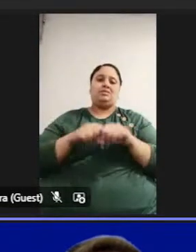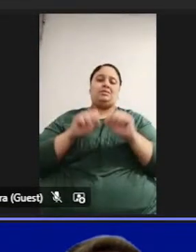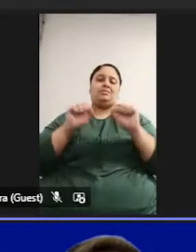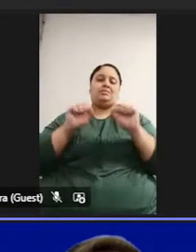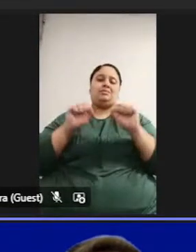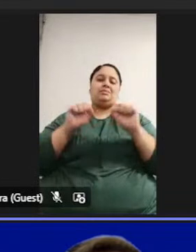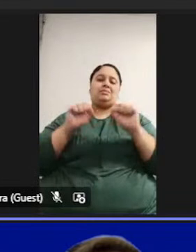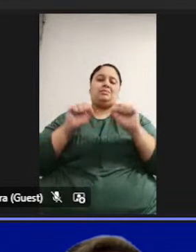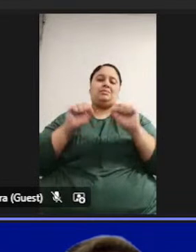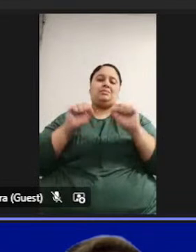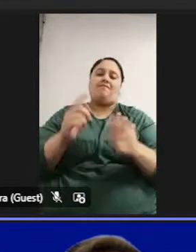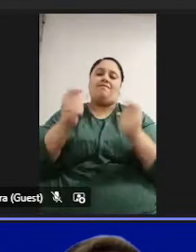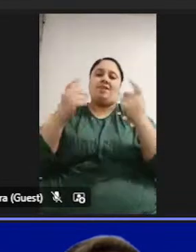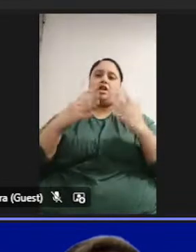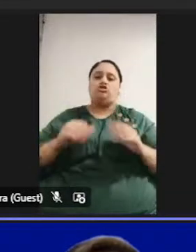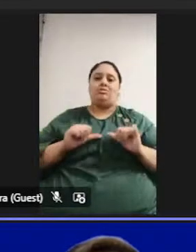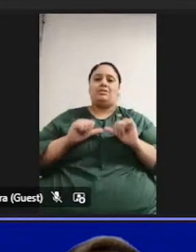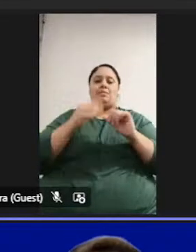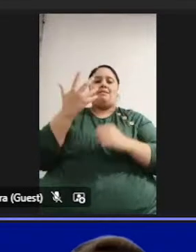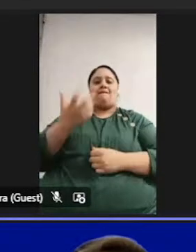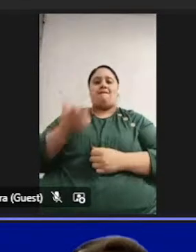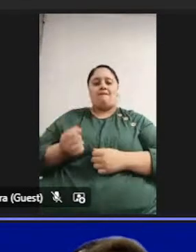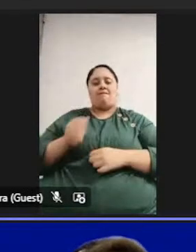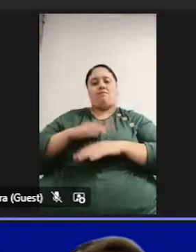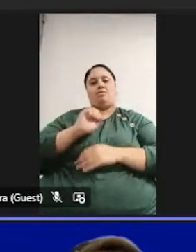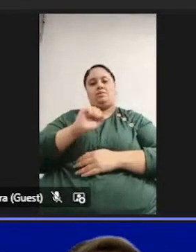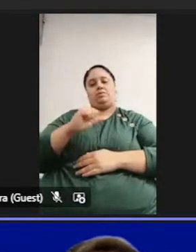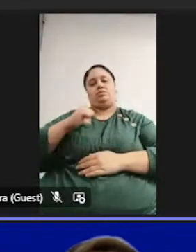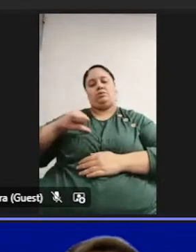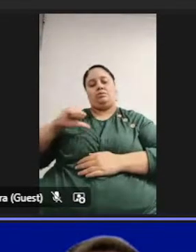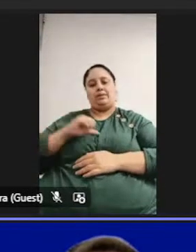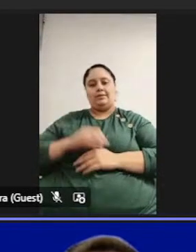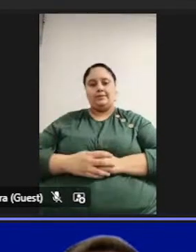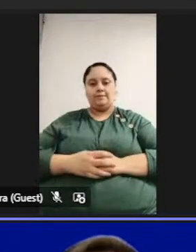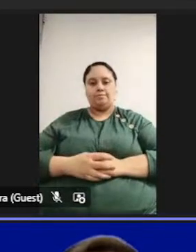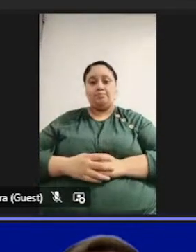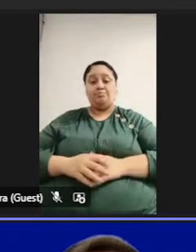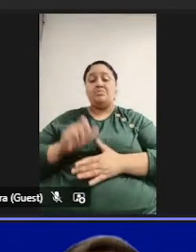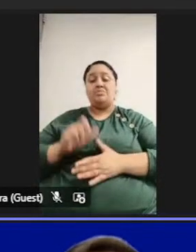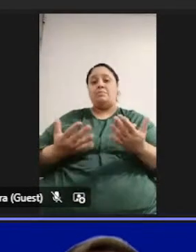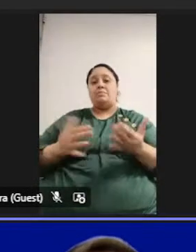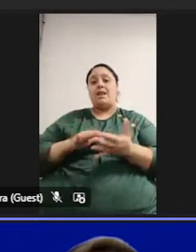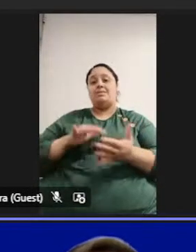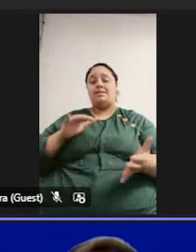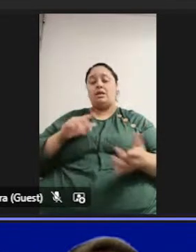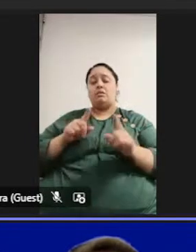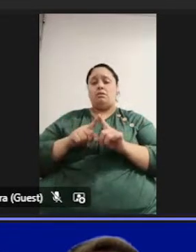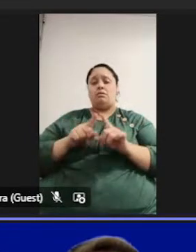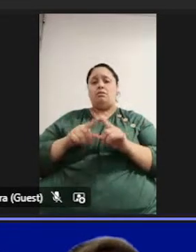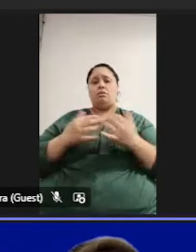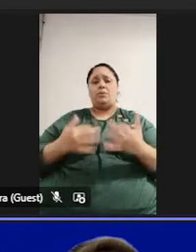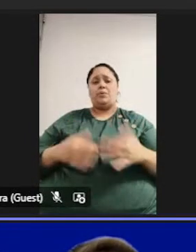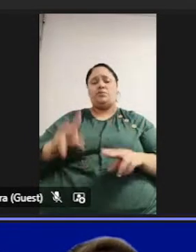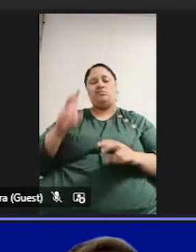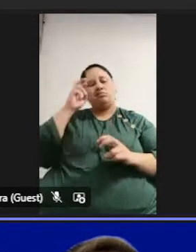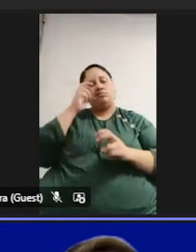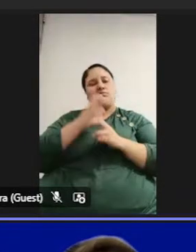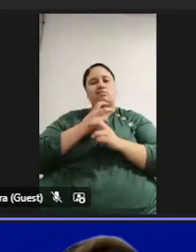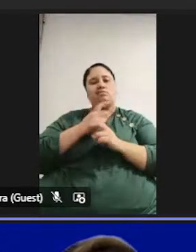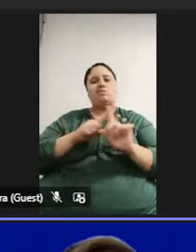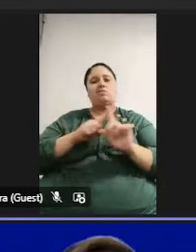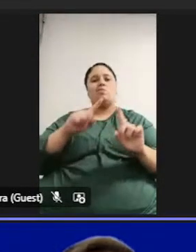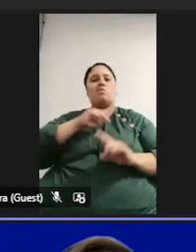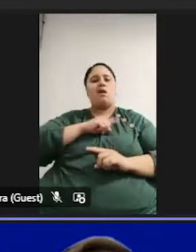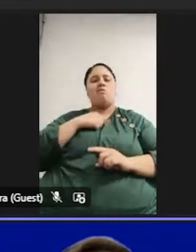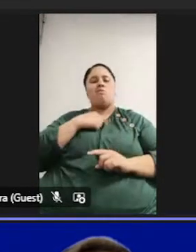financial sustainability of the municipalities. Cost of supply studies, however, are quite tricky because there are unknowns around